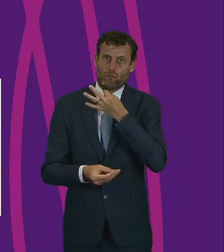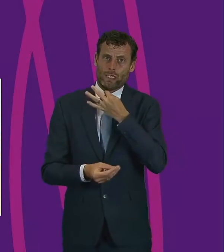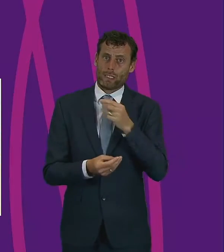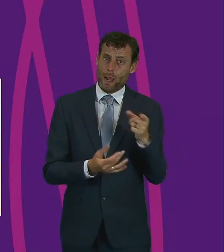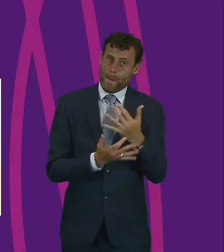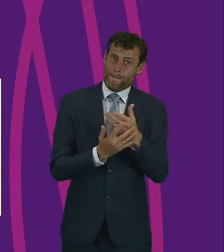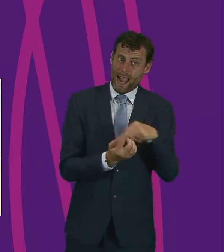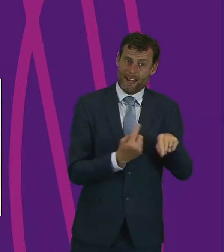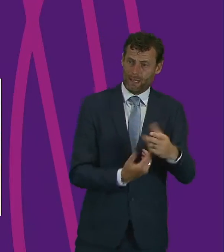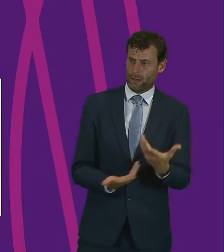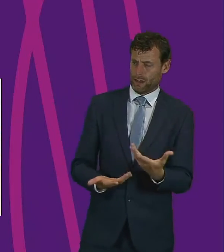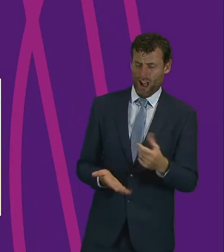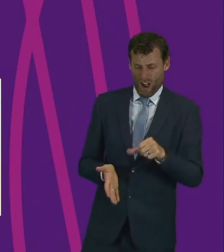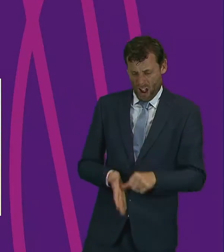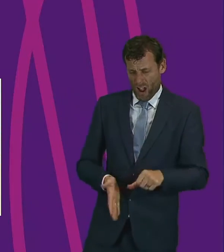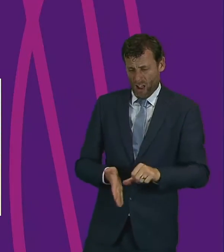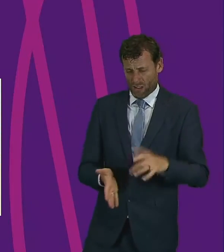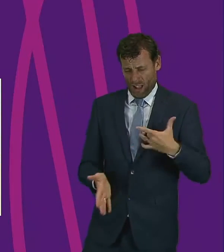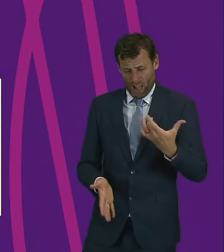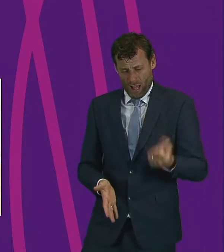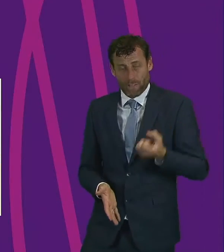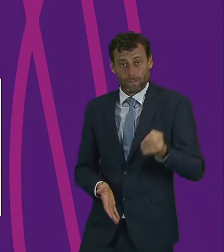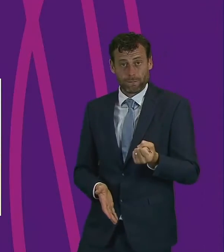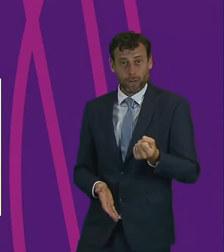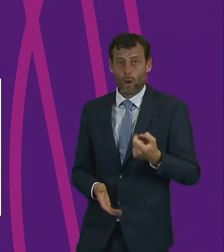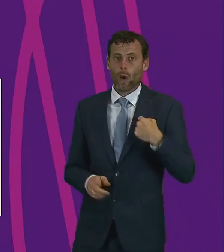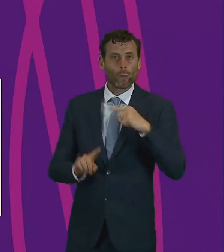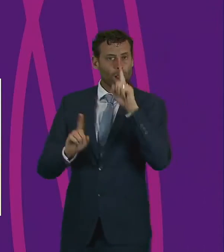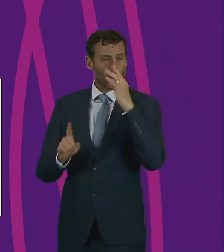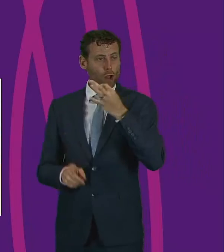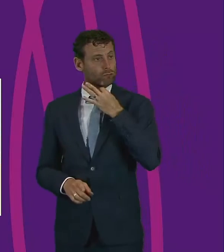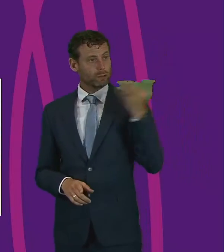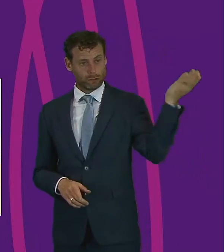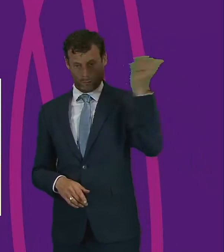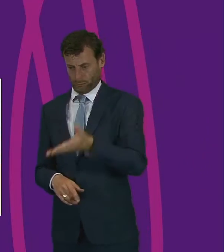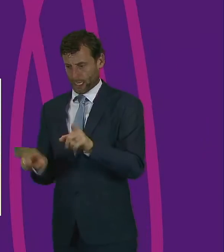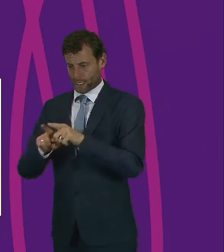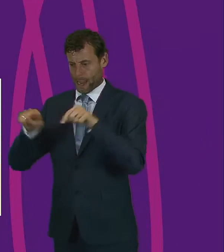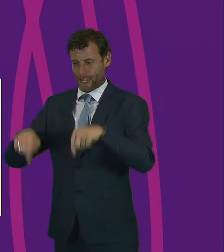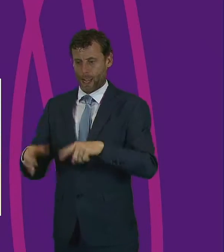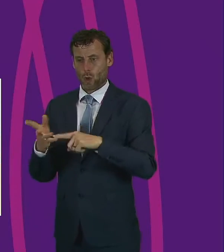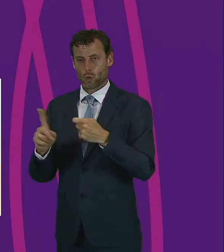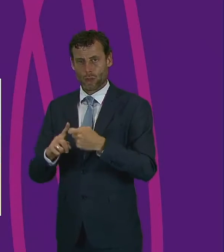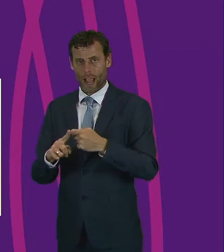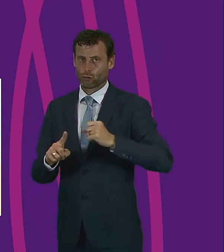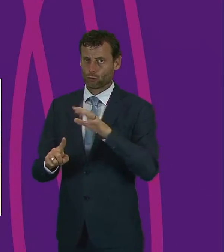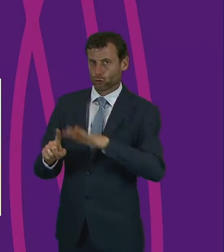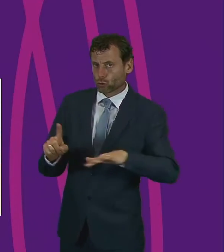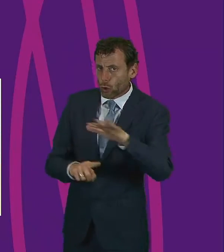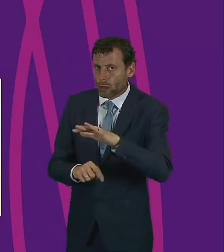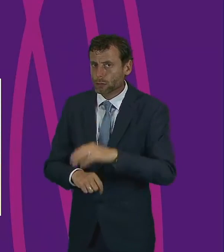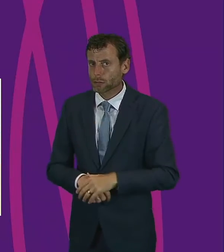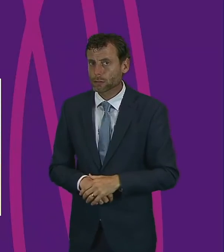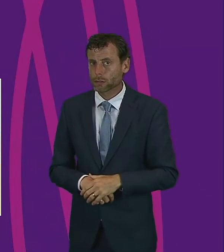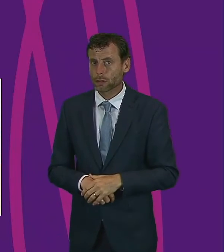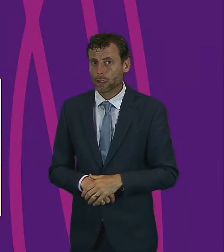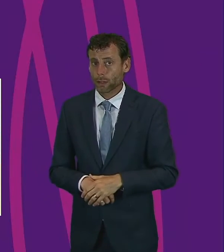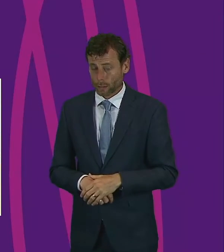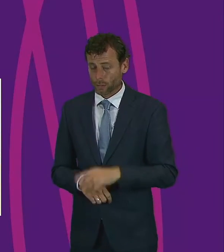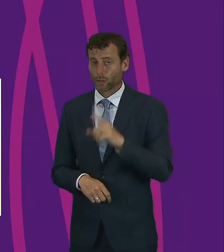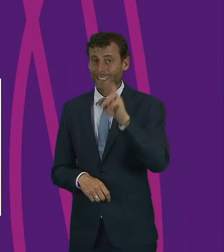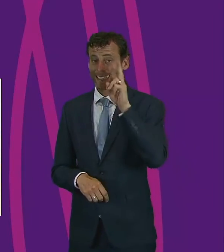and communities. And we cannot risk that happening in Scotland or across the UK. And if we, after a decade, there was a direct link